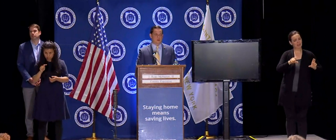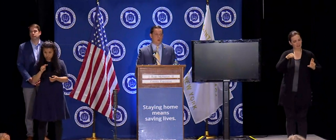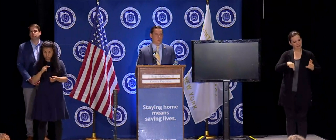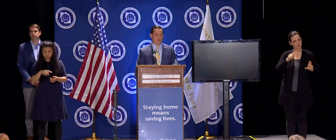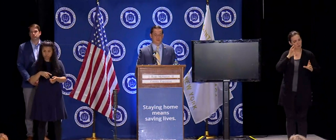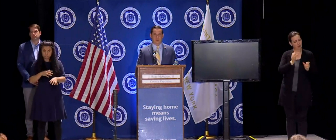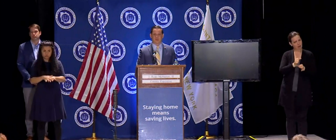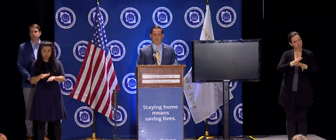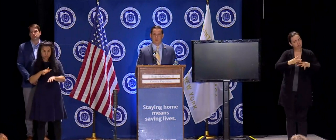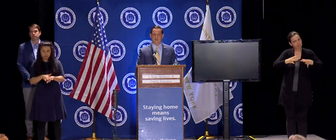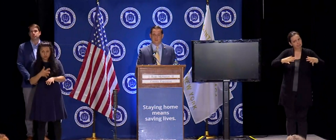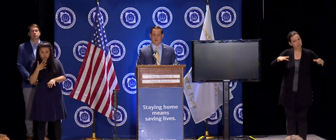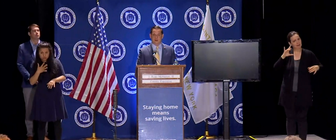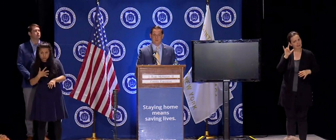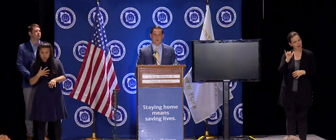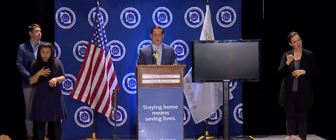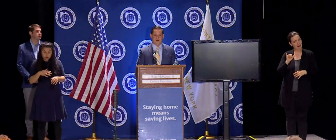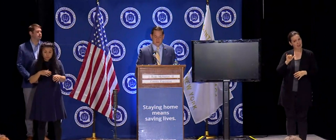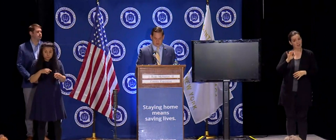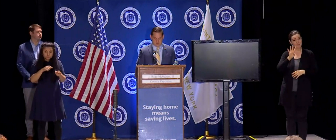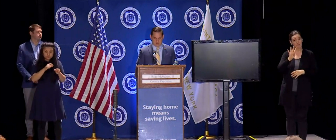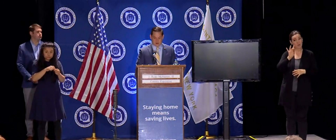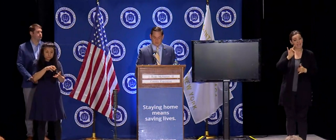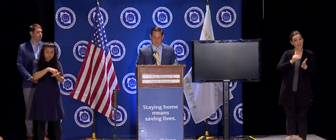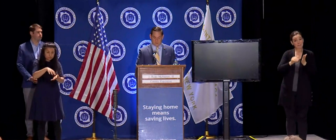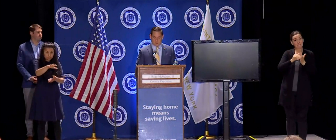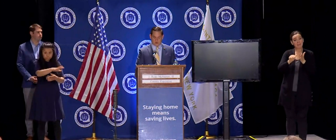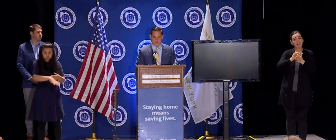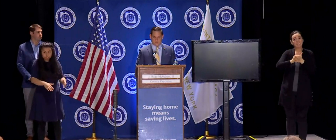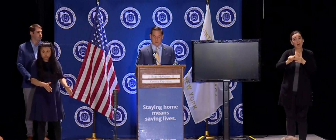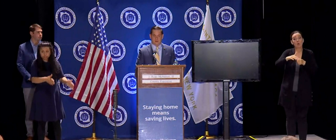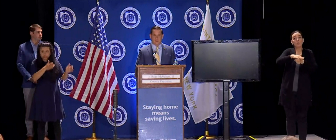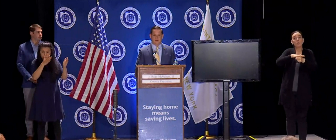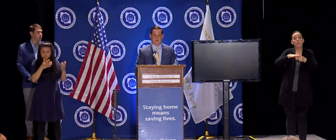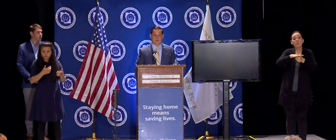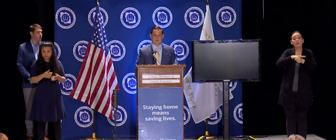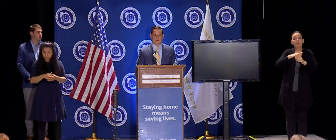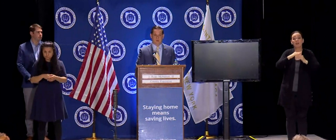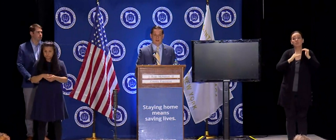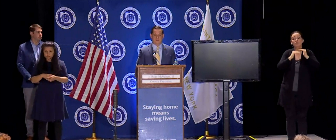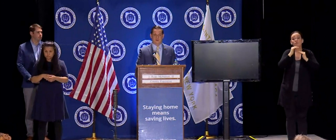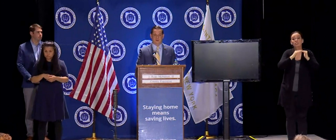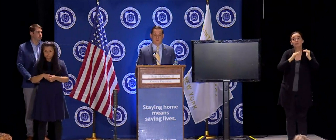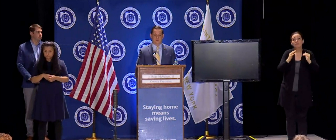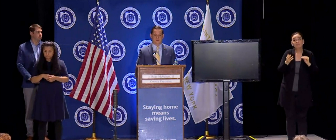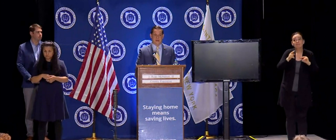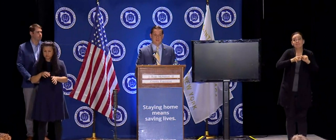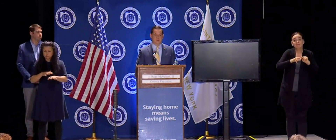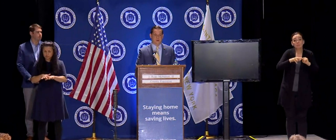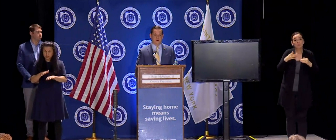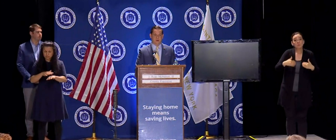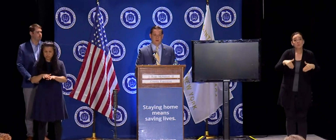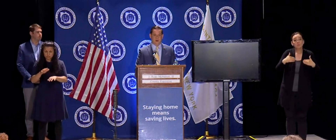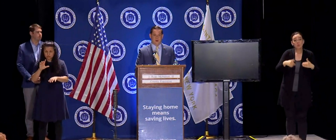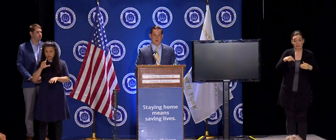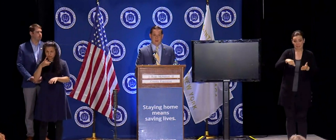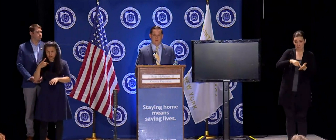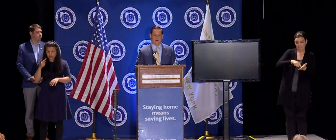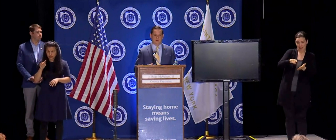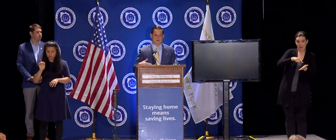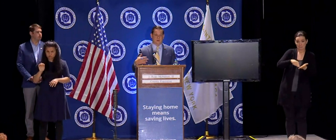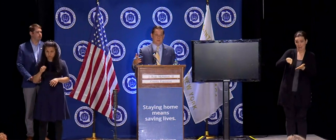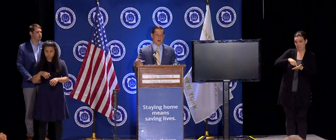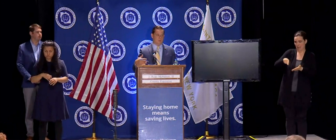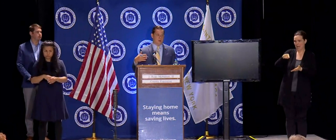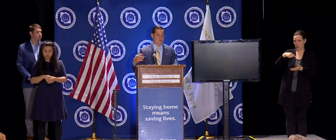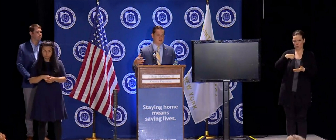of local construction wages that are going to be paid, we're also making money on the deal for the taxpayer, and that